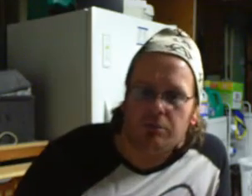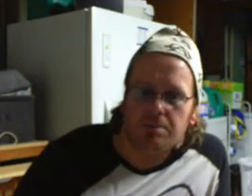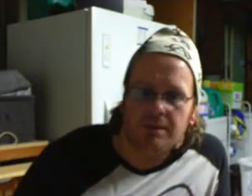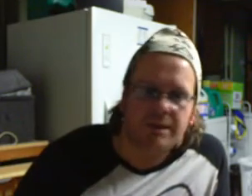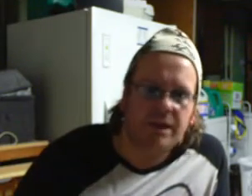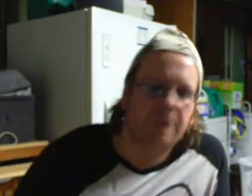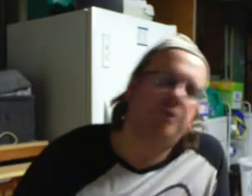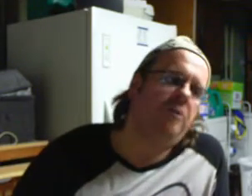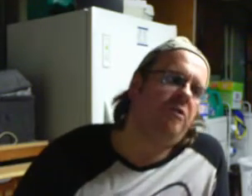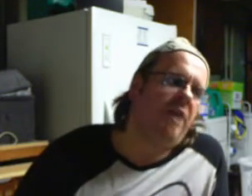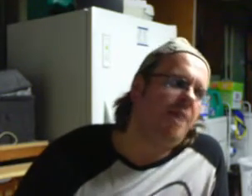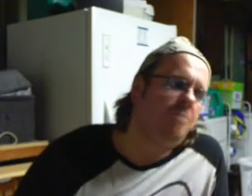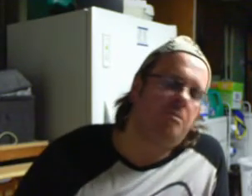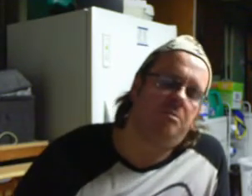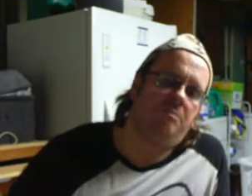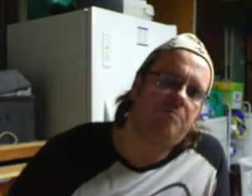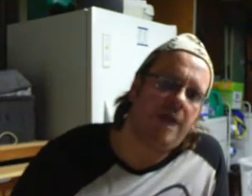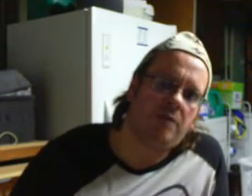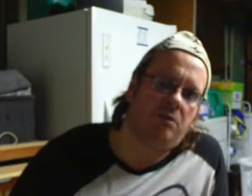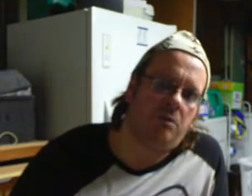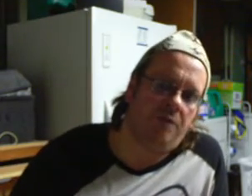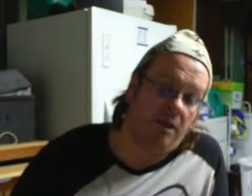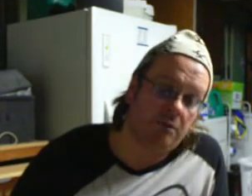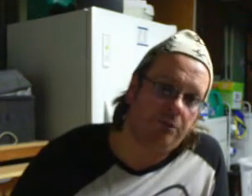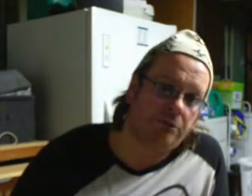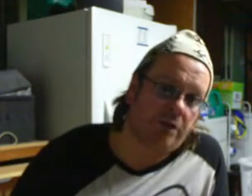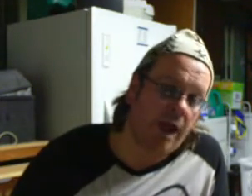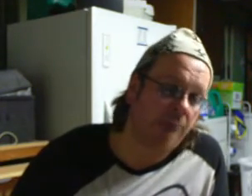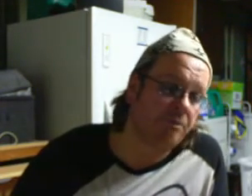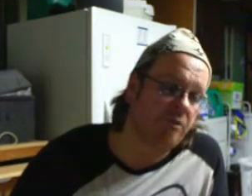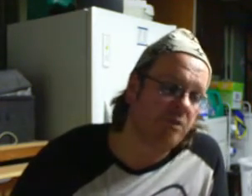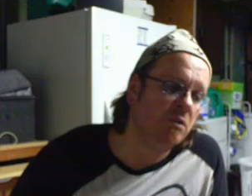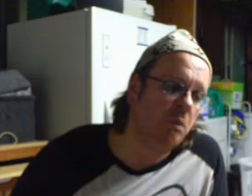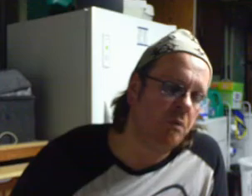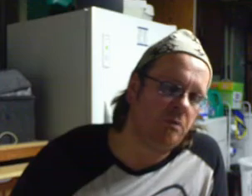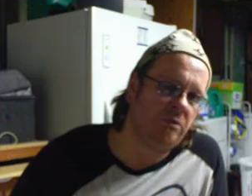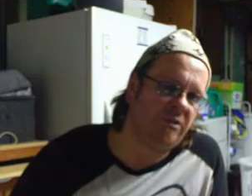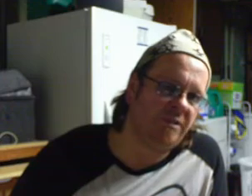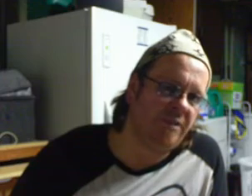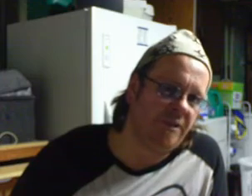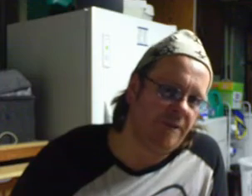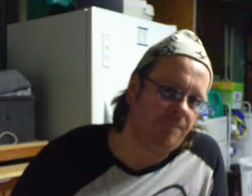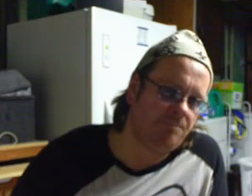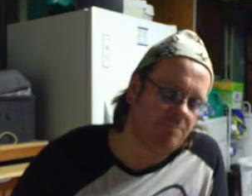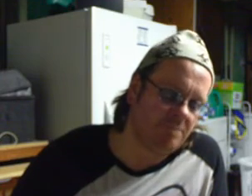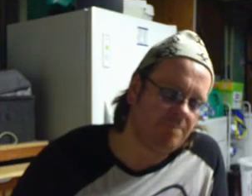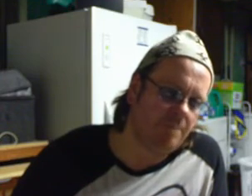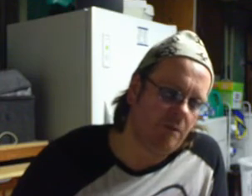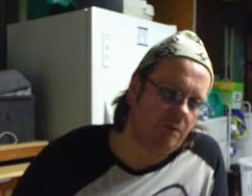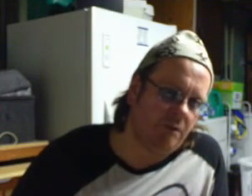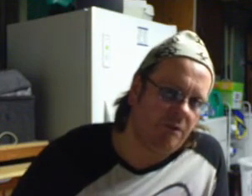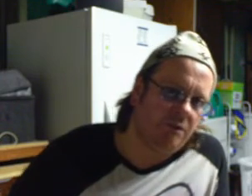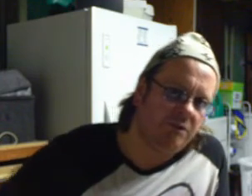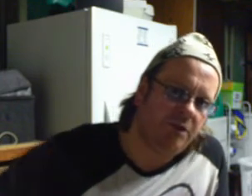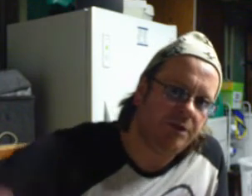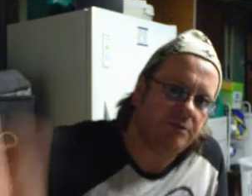plenty in there that's applicable and practical to everything that happens in the world today. Signing off.